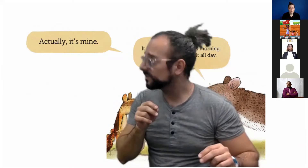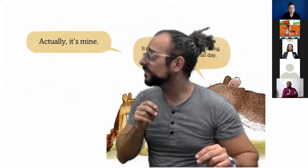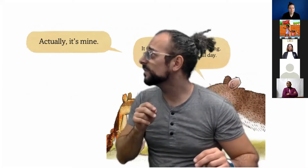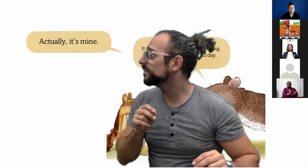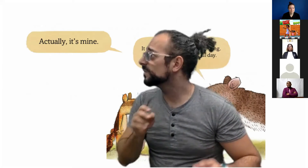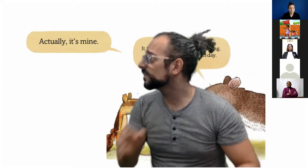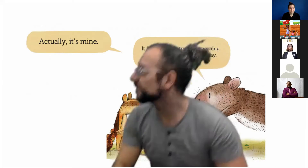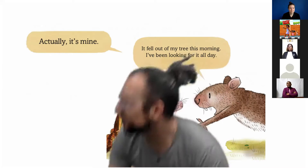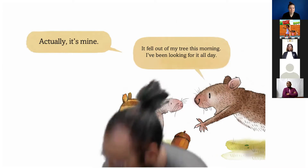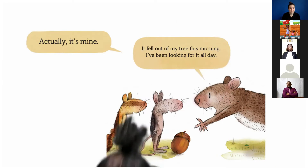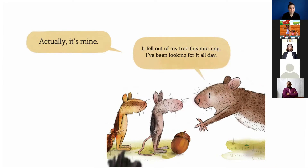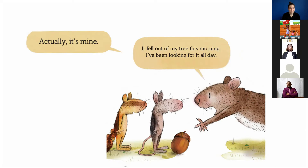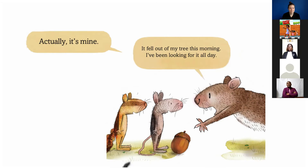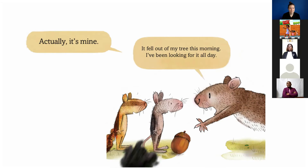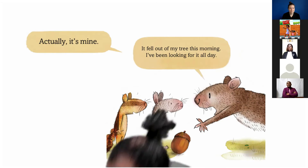Oh.